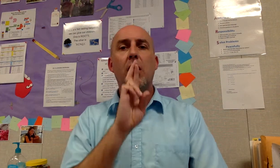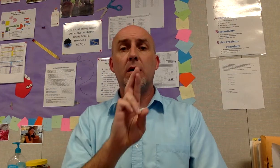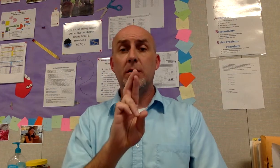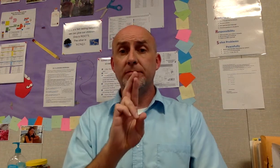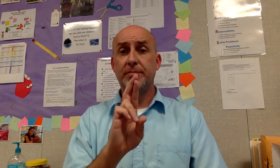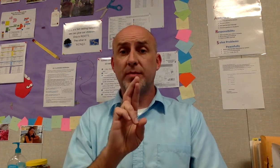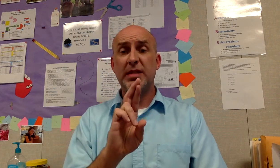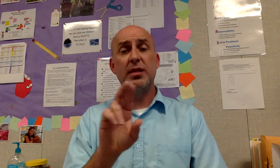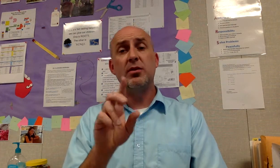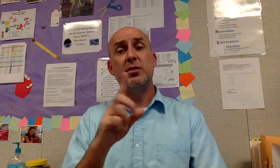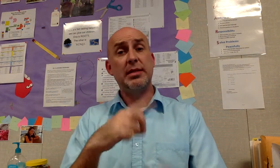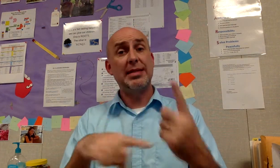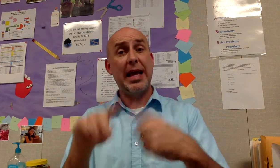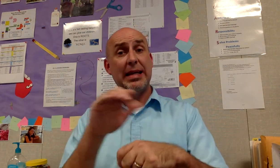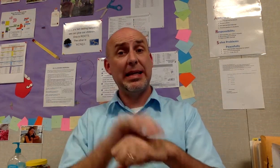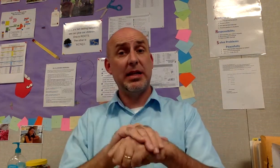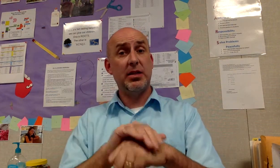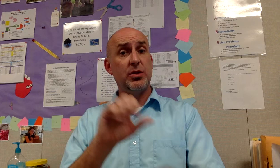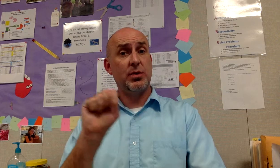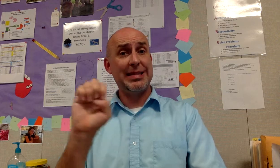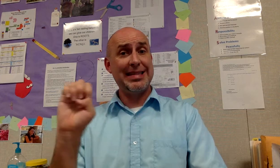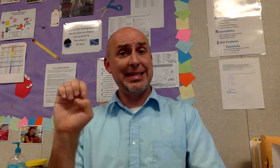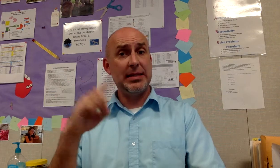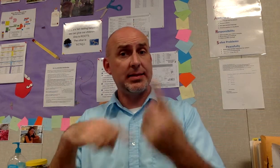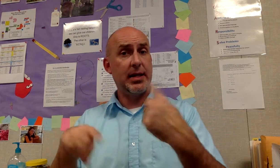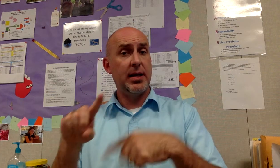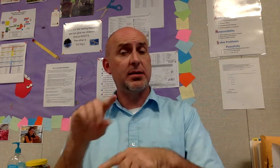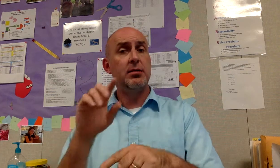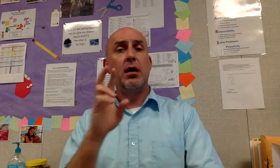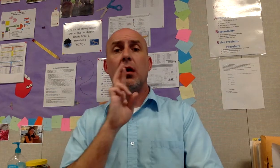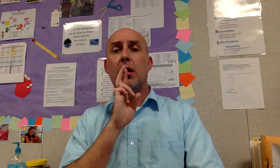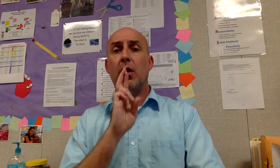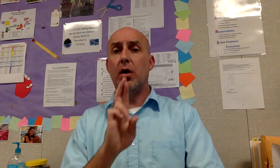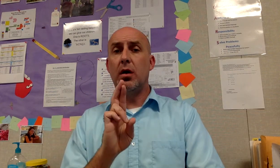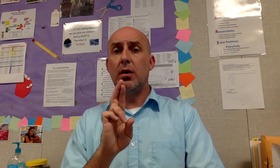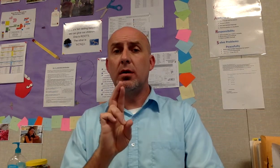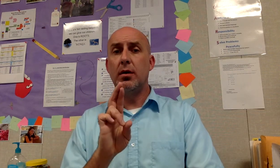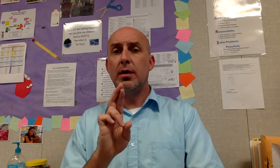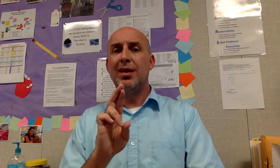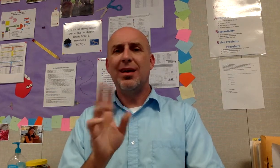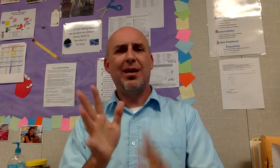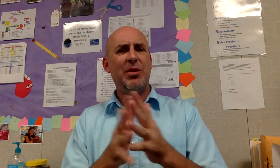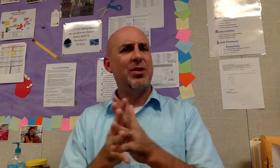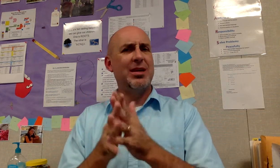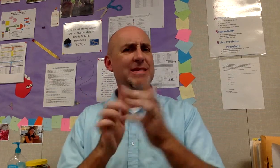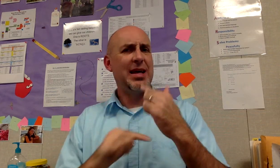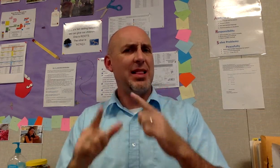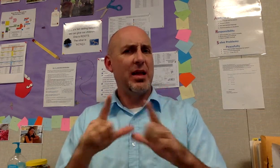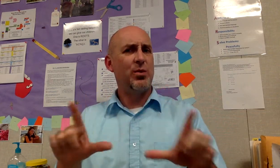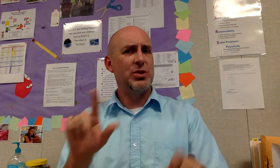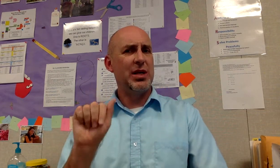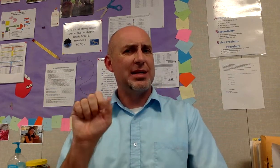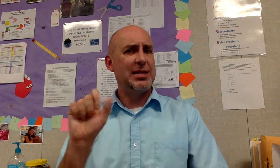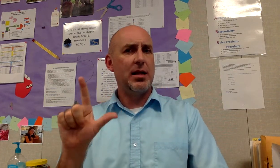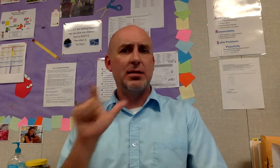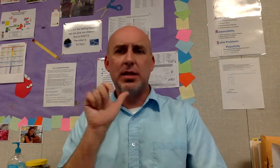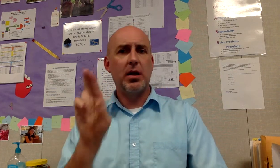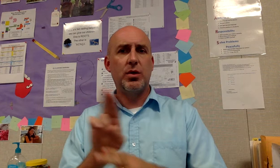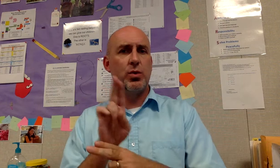R, that's another signed English or C sign. R. American Sign Language, ASL, does not